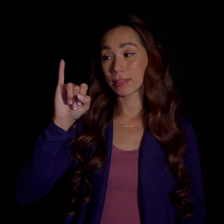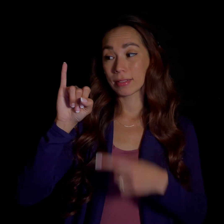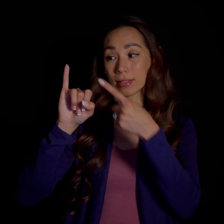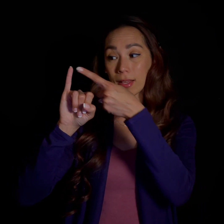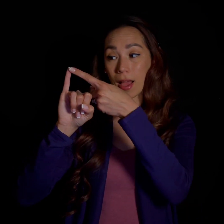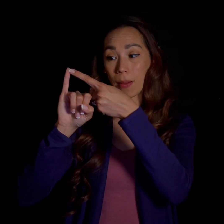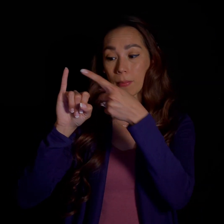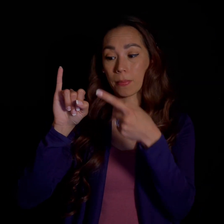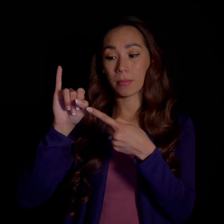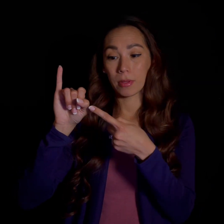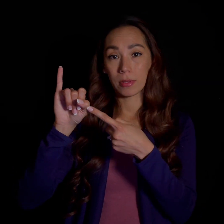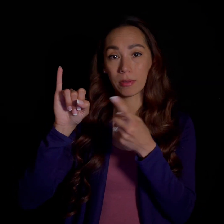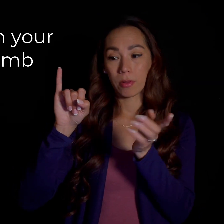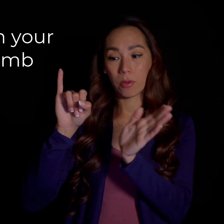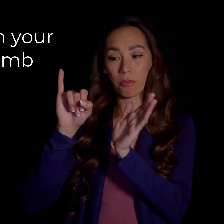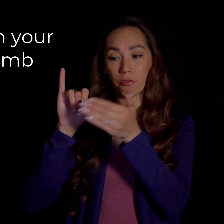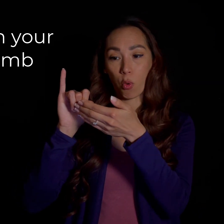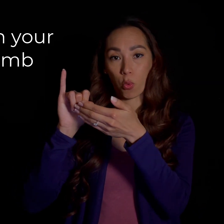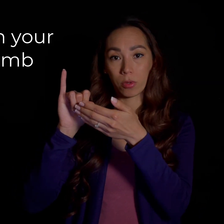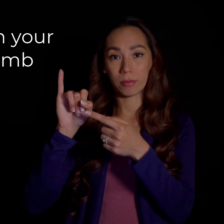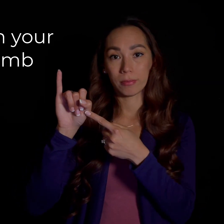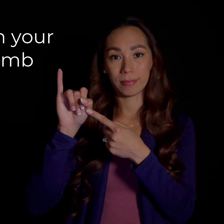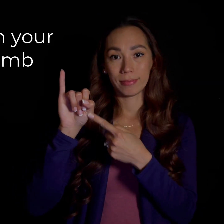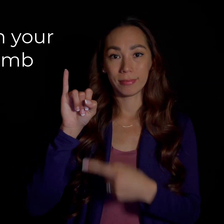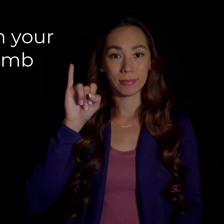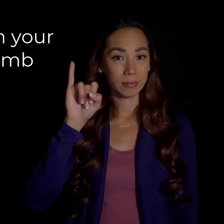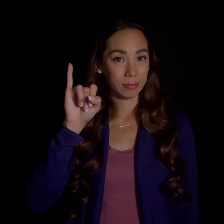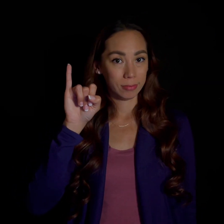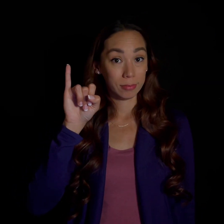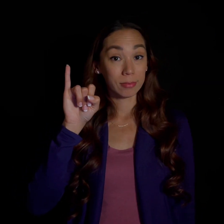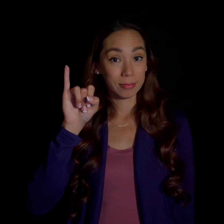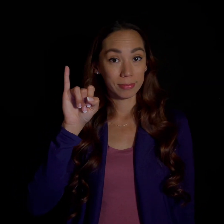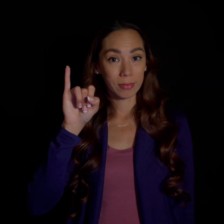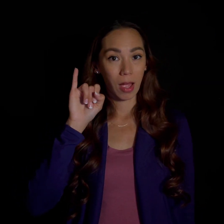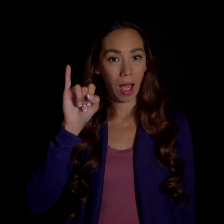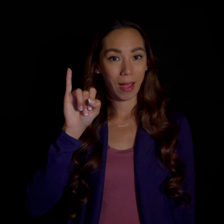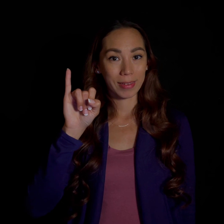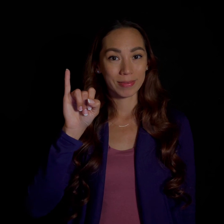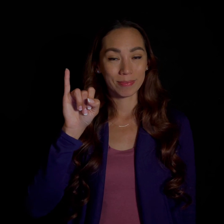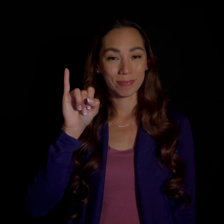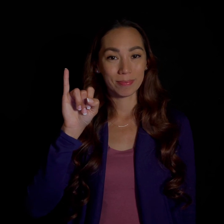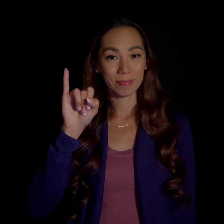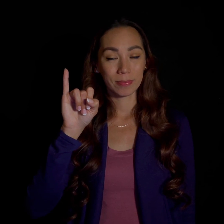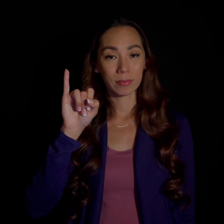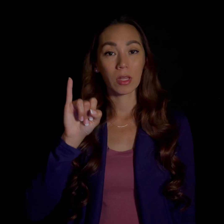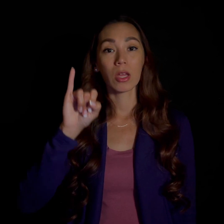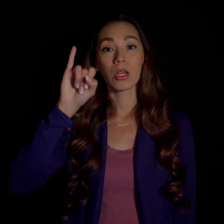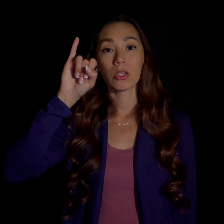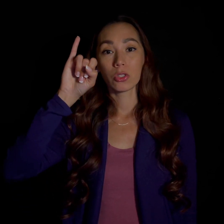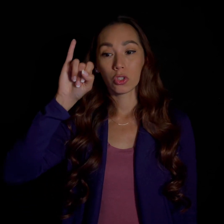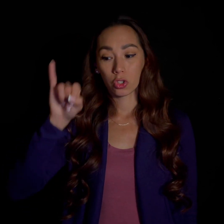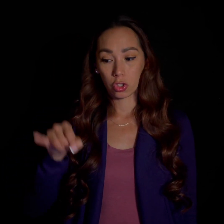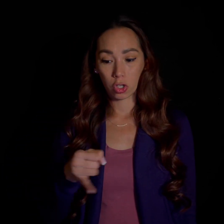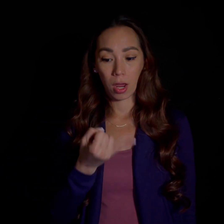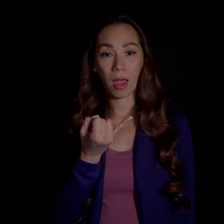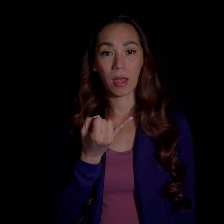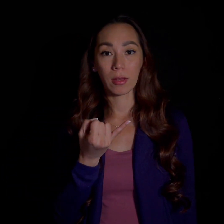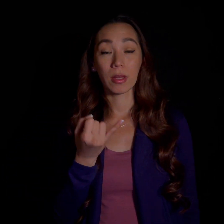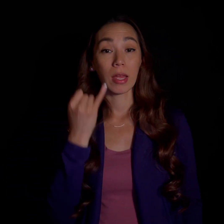to have your pinky up and the rest of them kind of into a fist shape. With J, you're